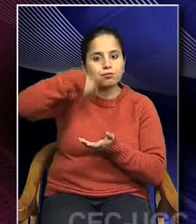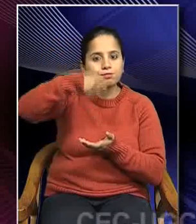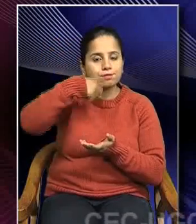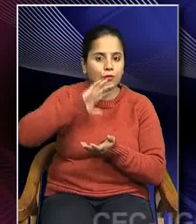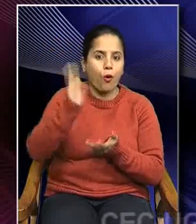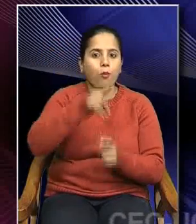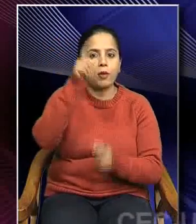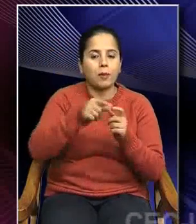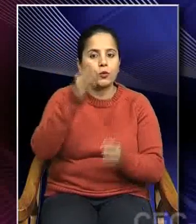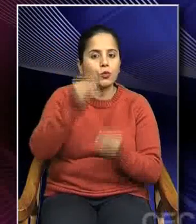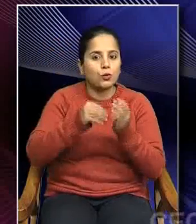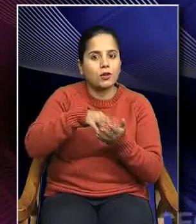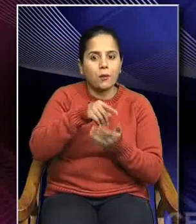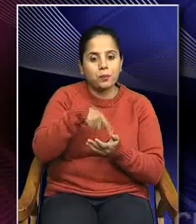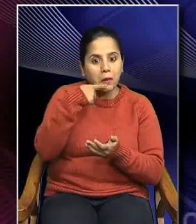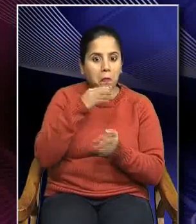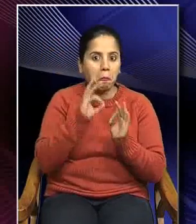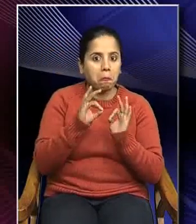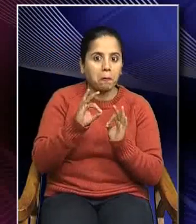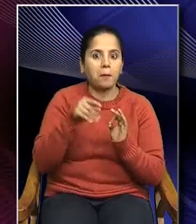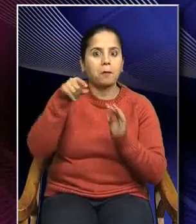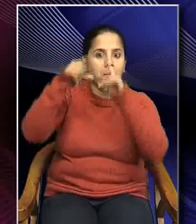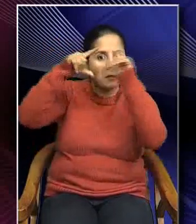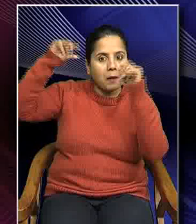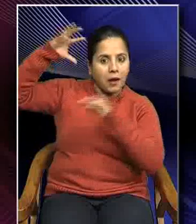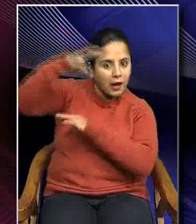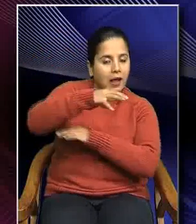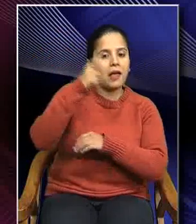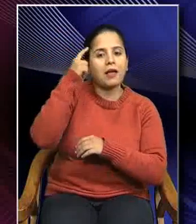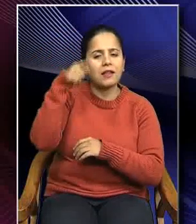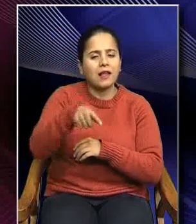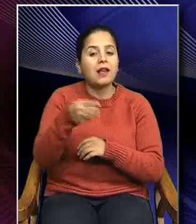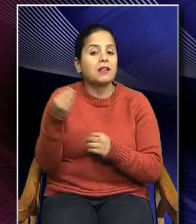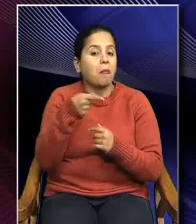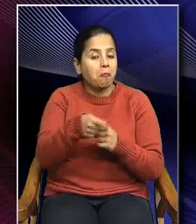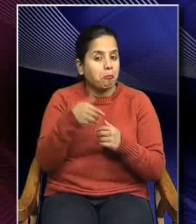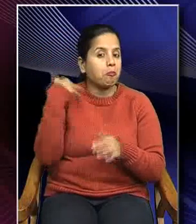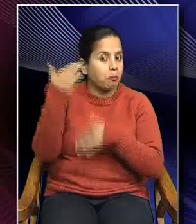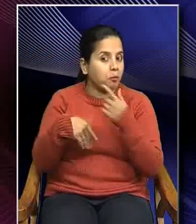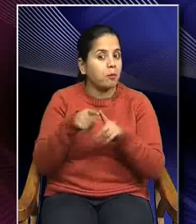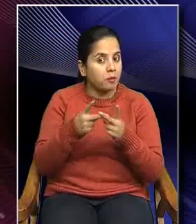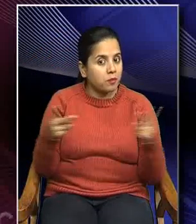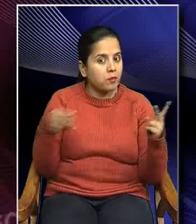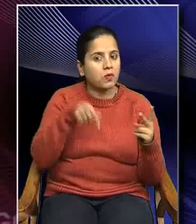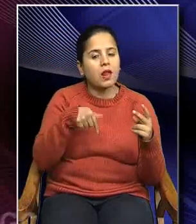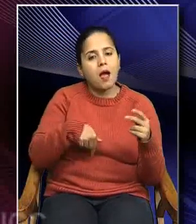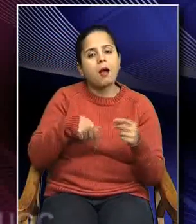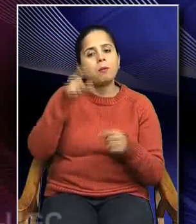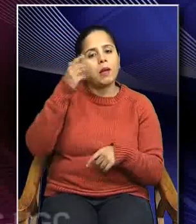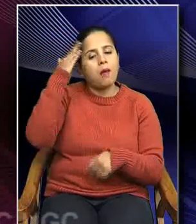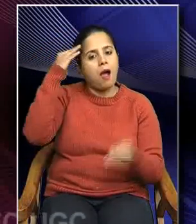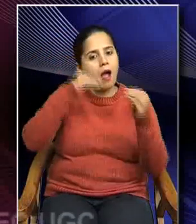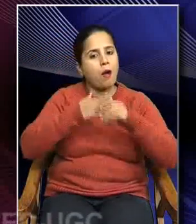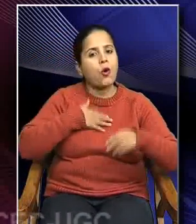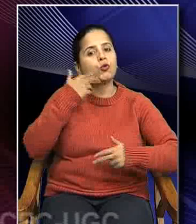it becomes very tasty and so forth. So such anecdotes, such legends are woven with